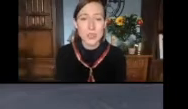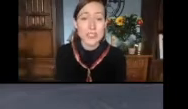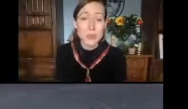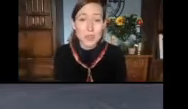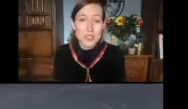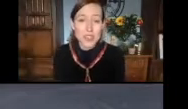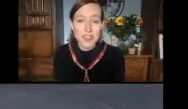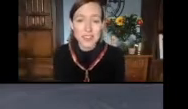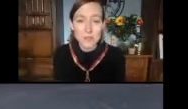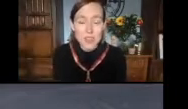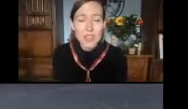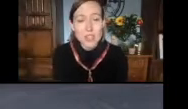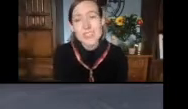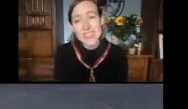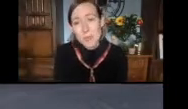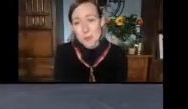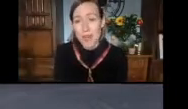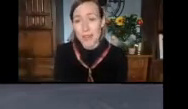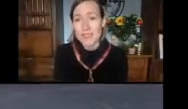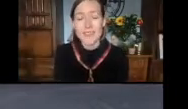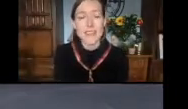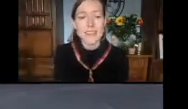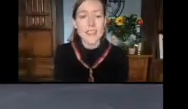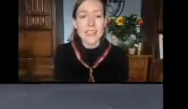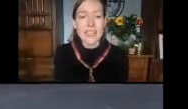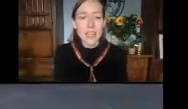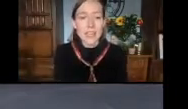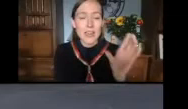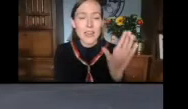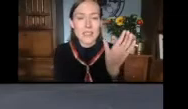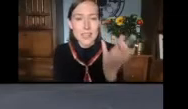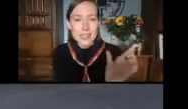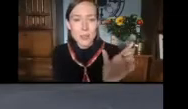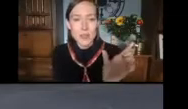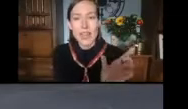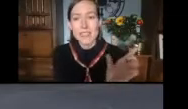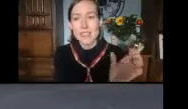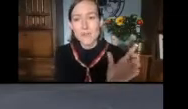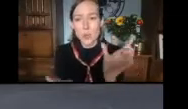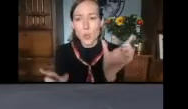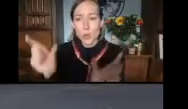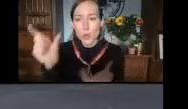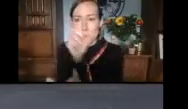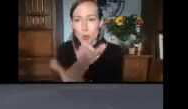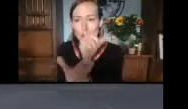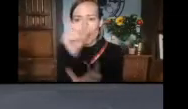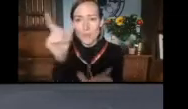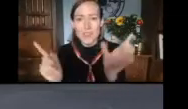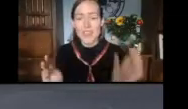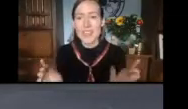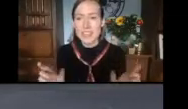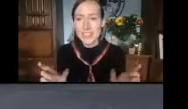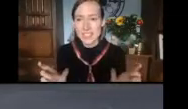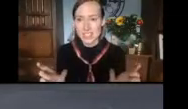rule is when you're signing, just keep in mind that sign language has a different word order